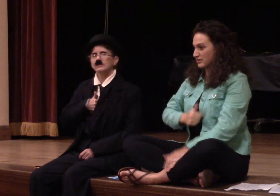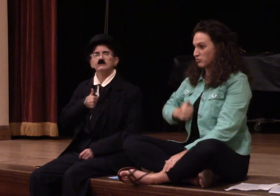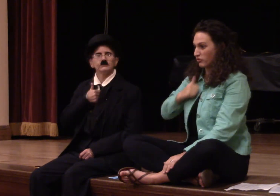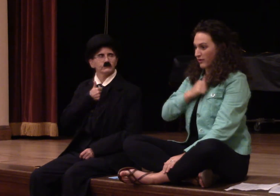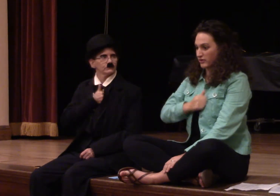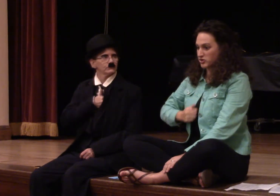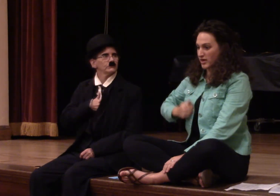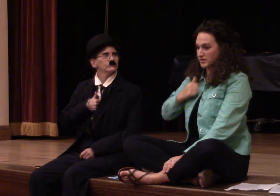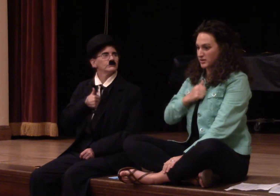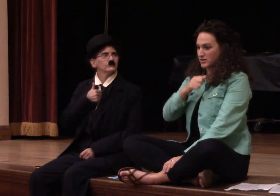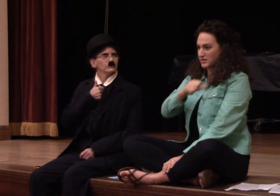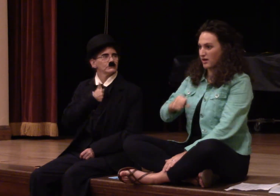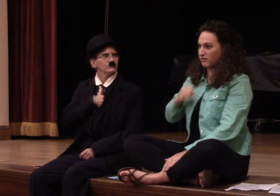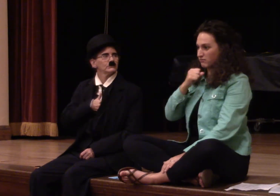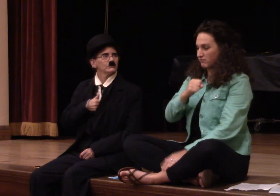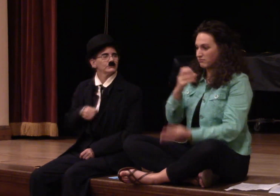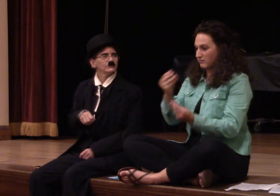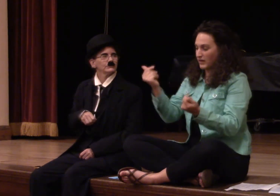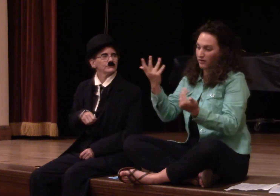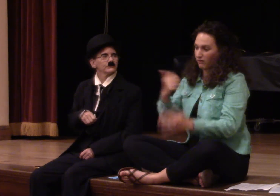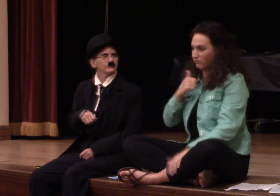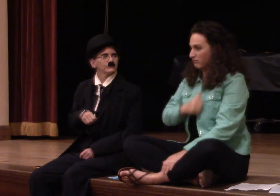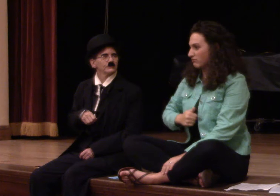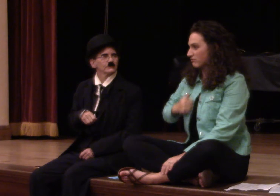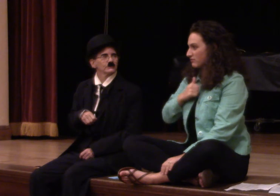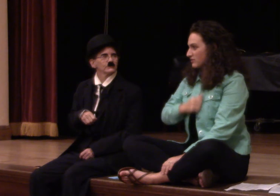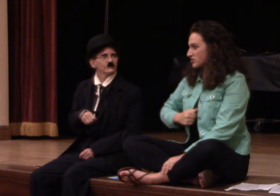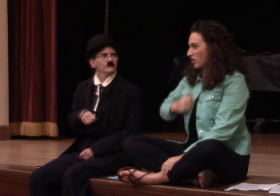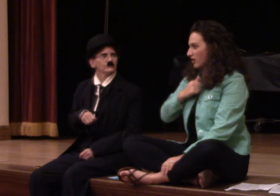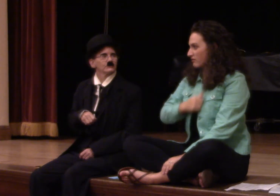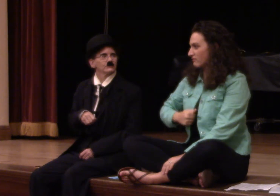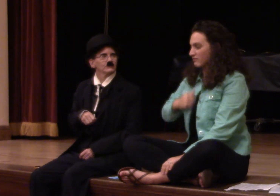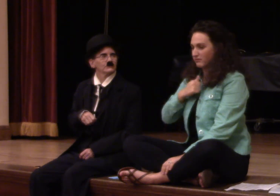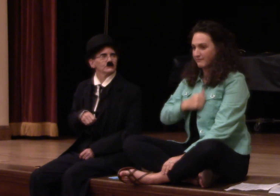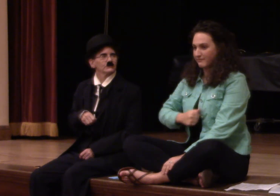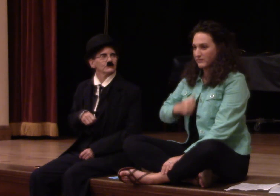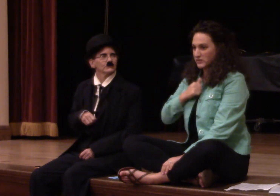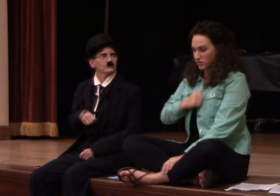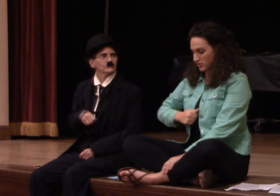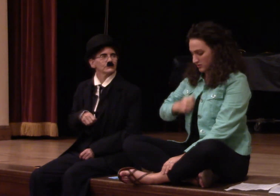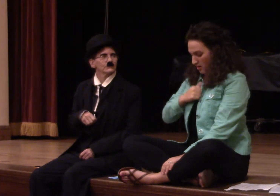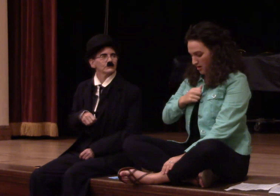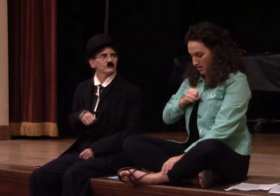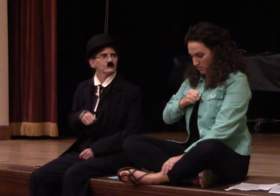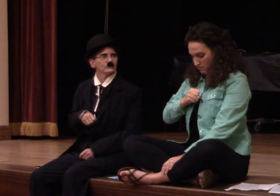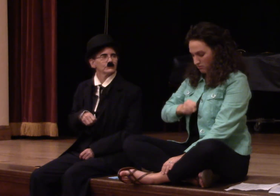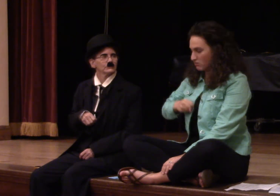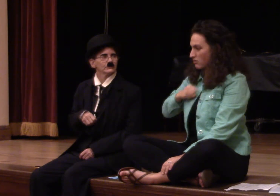smoother on the chest, and it's not, I don't know. Sorry. So you can do sorry or